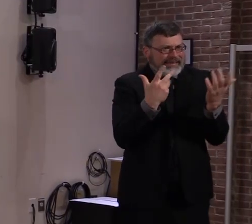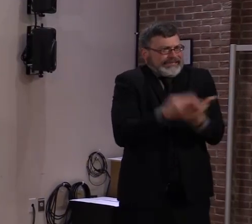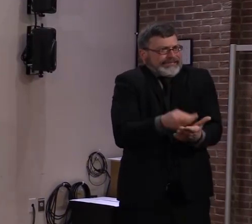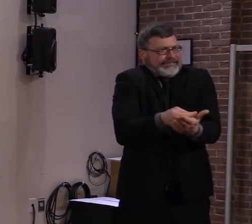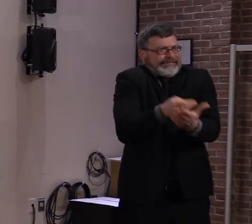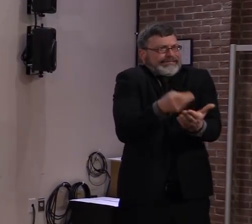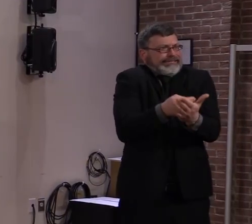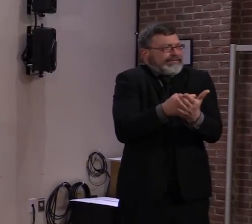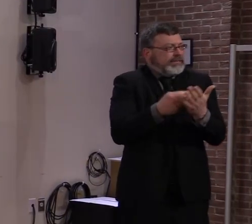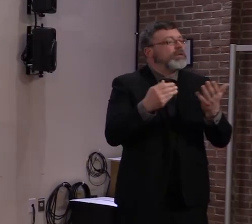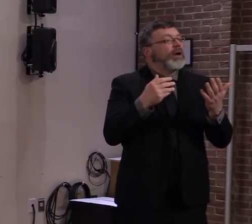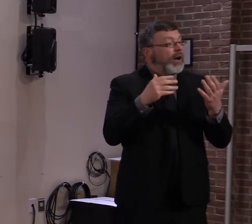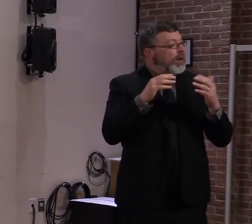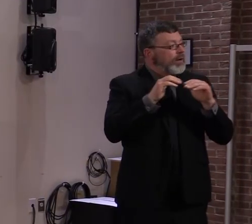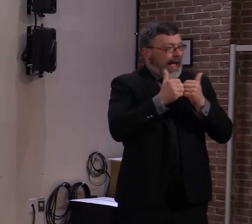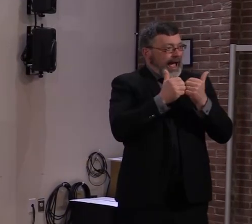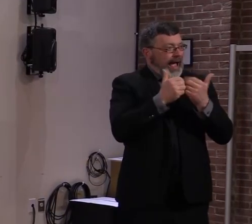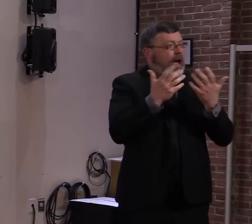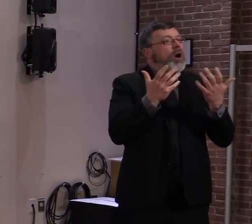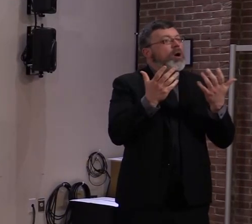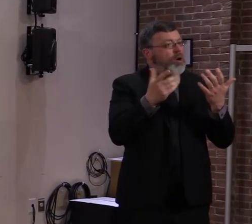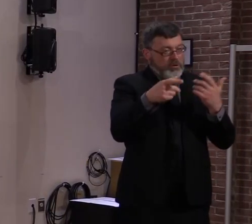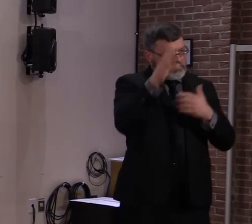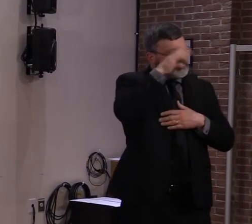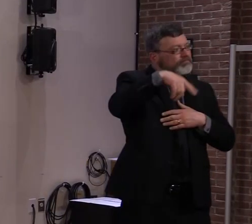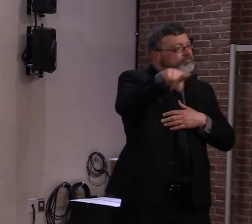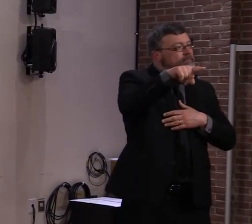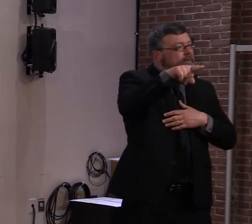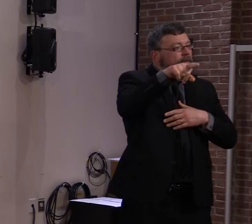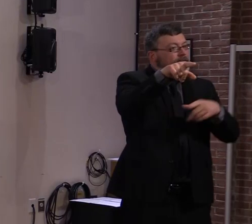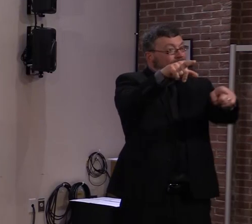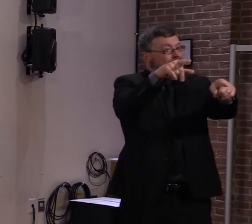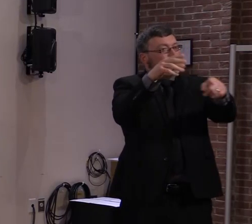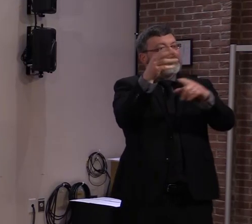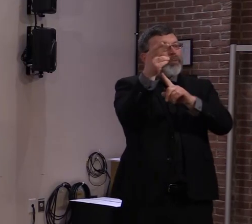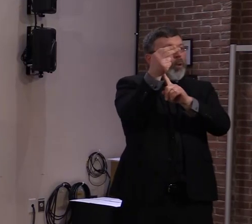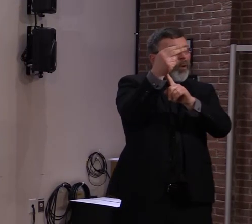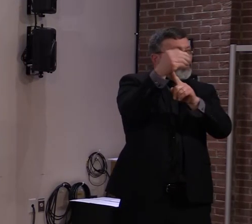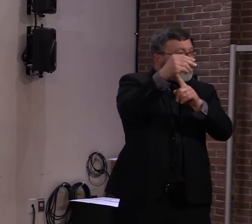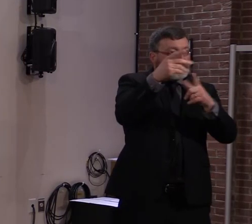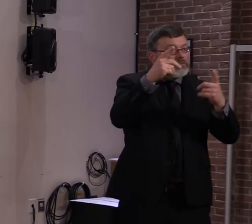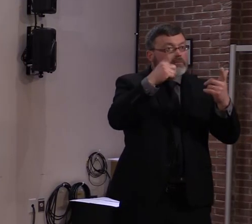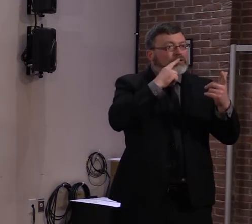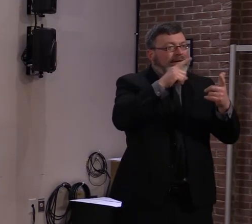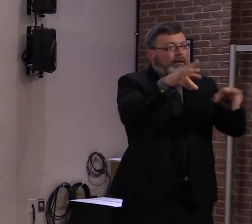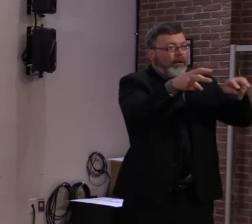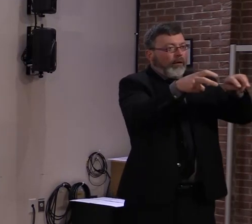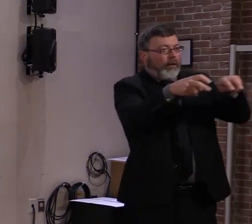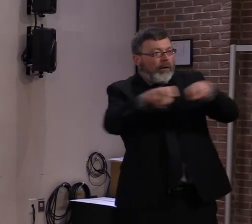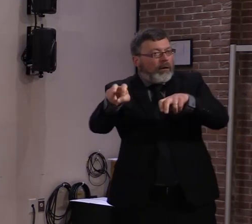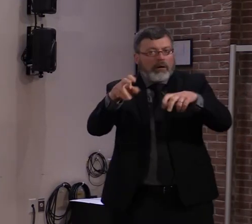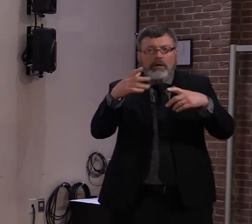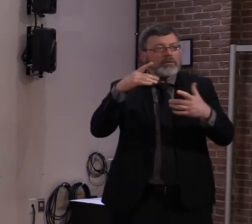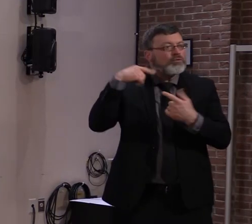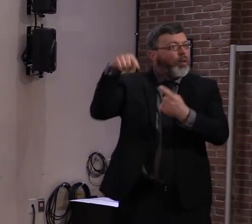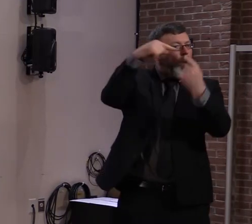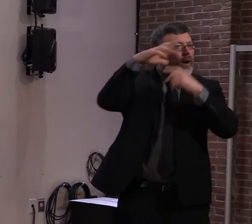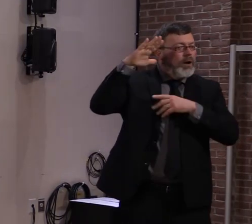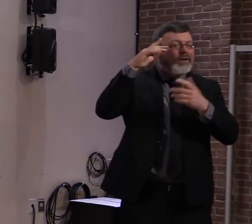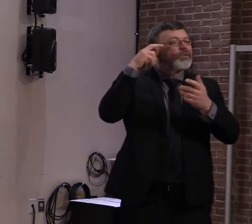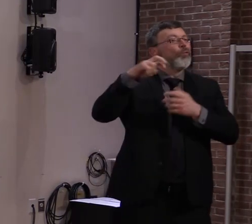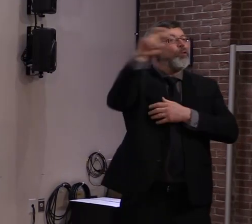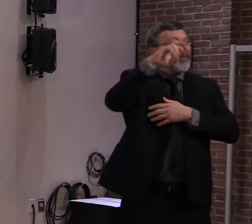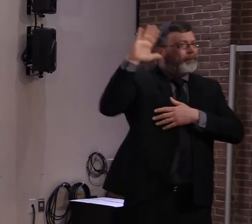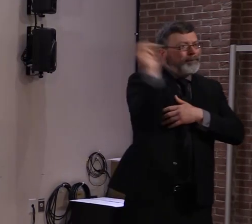experiencing homelessness. By July 1st, we will lose access to about 250